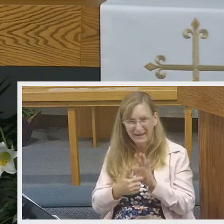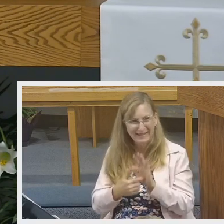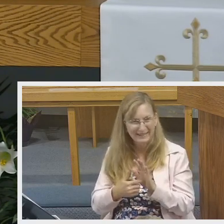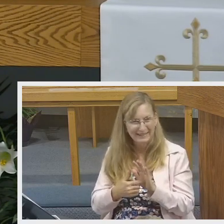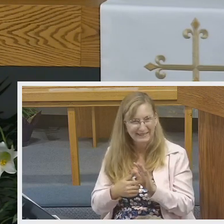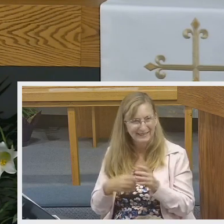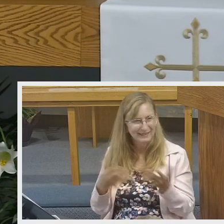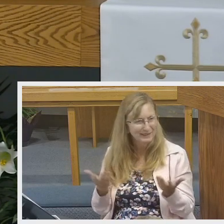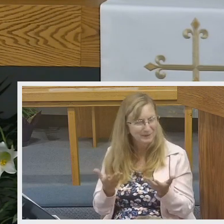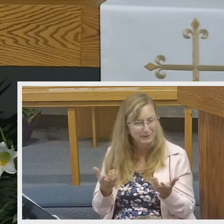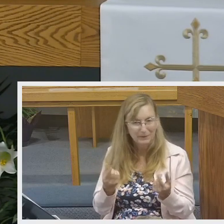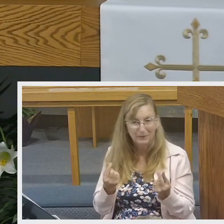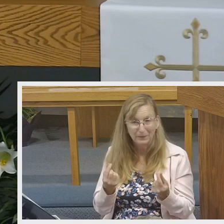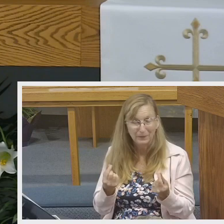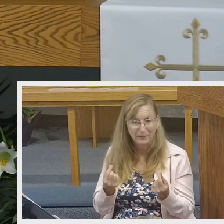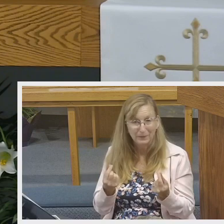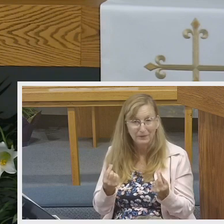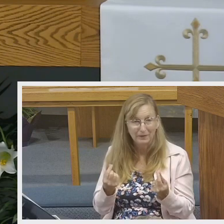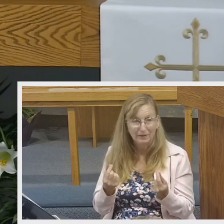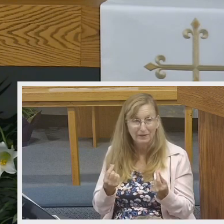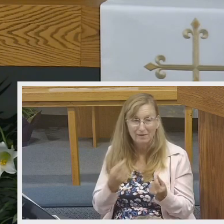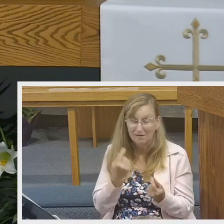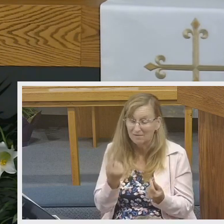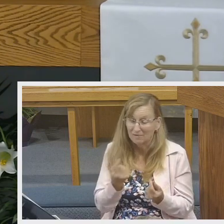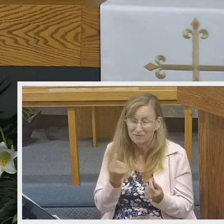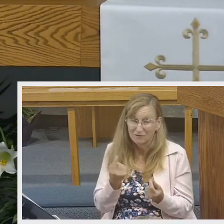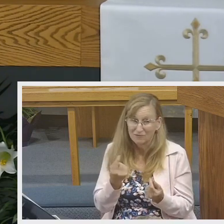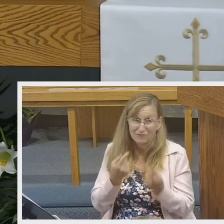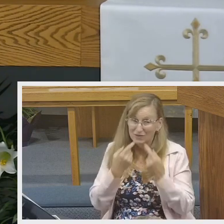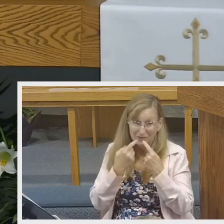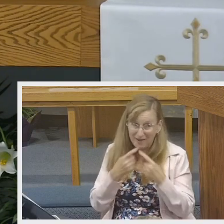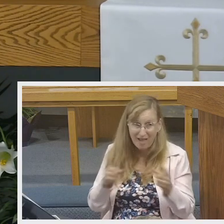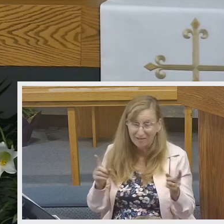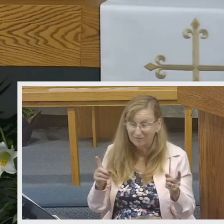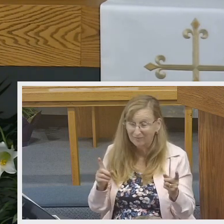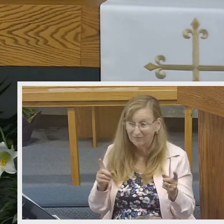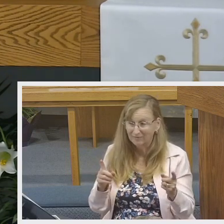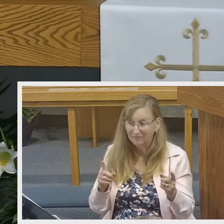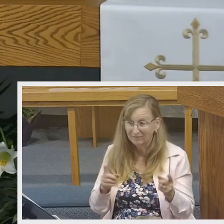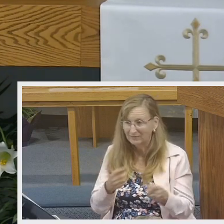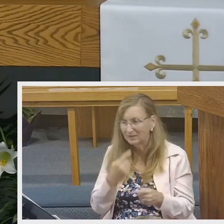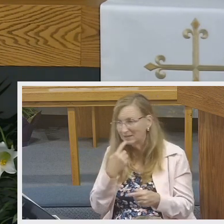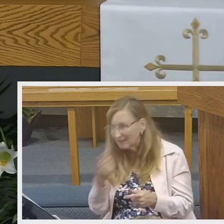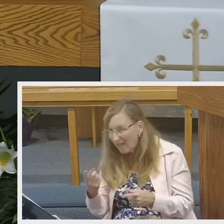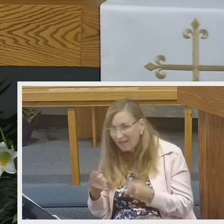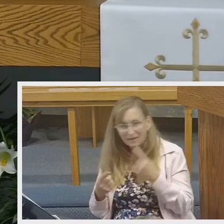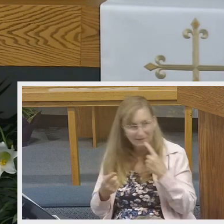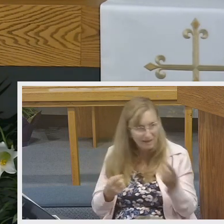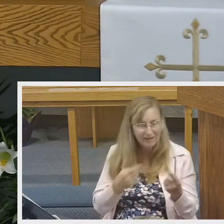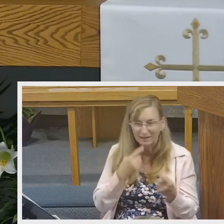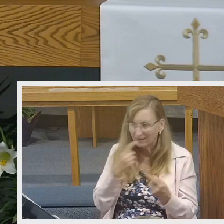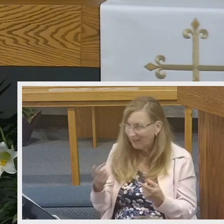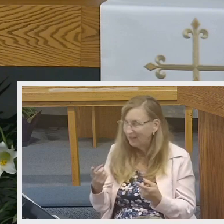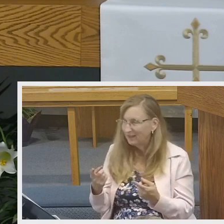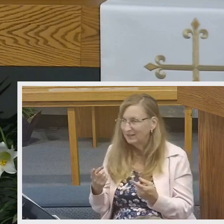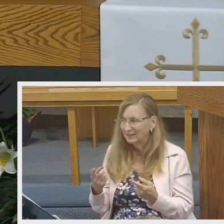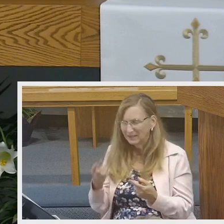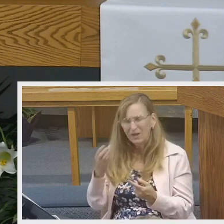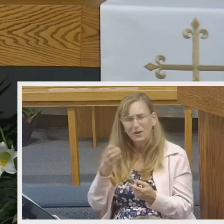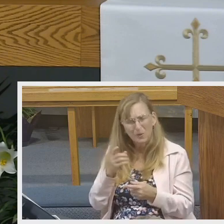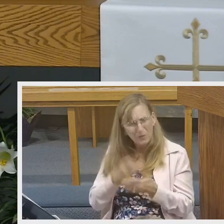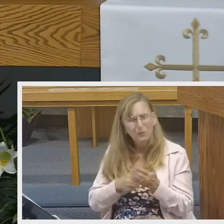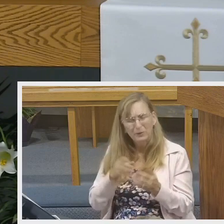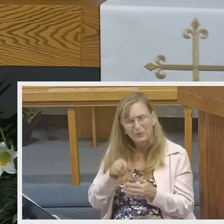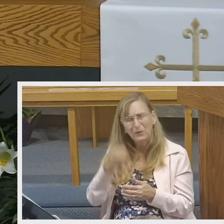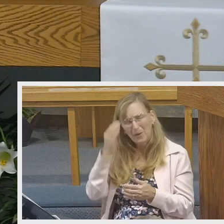witness do in a trial? All they ask him to do is to tell what he sees, saw, to tell what he knows. Just tell what you